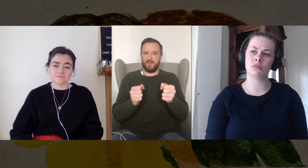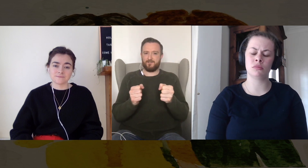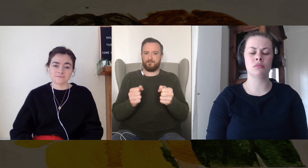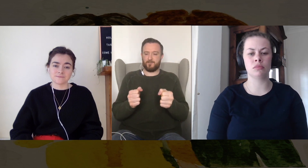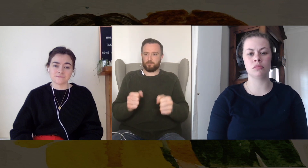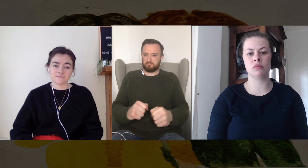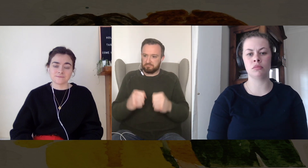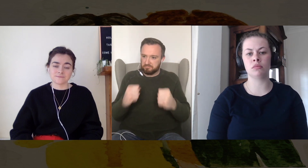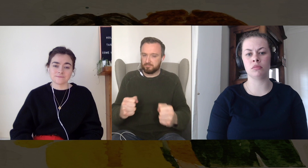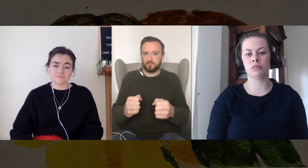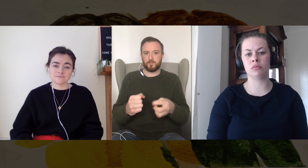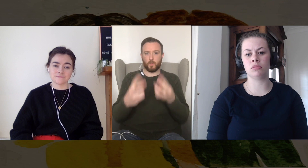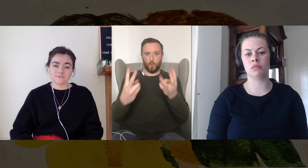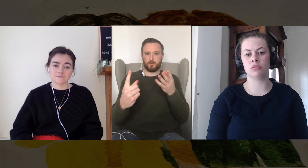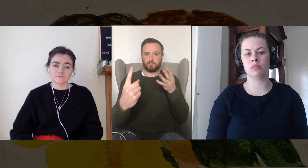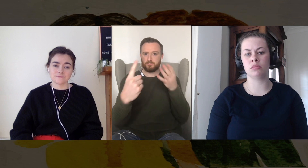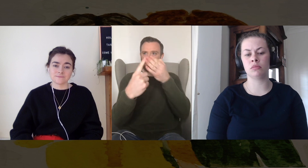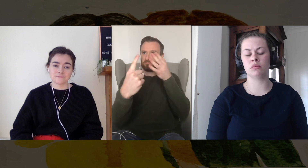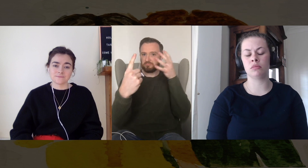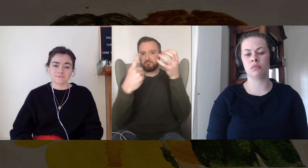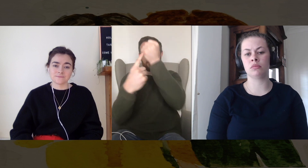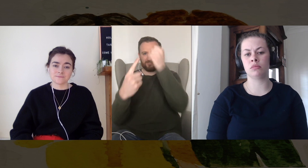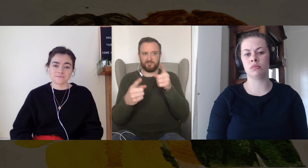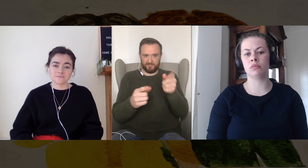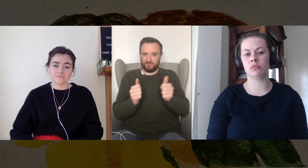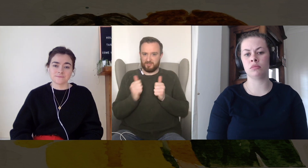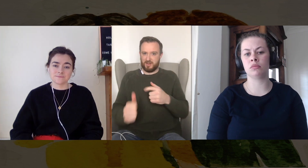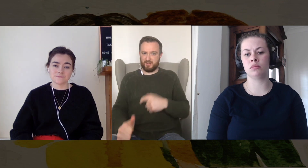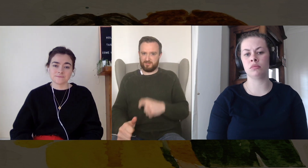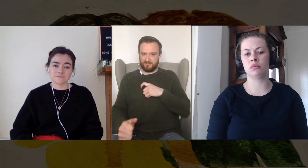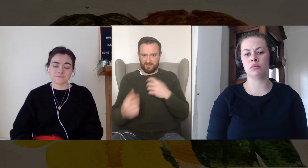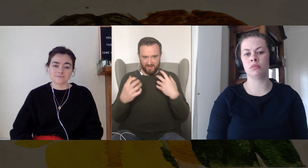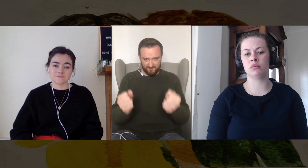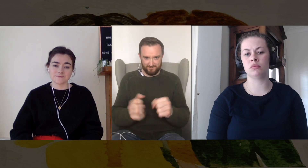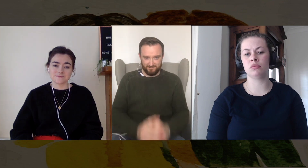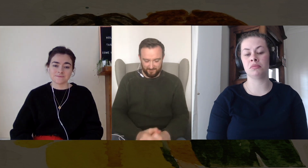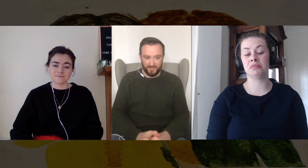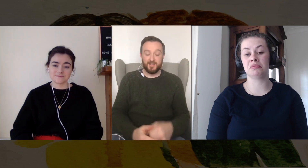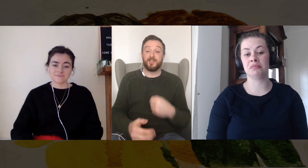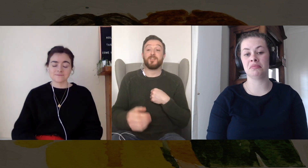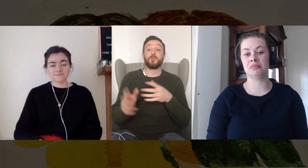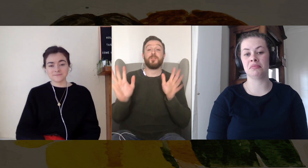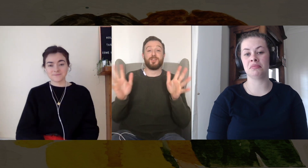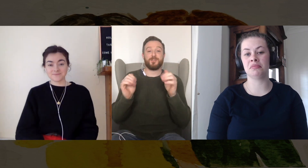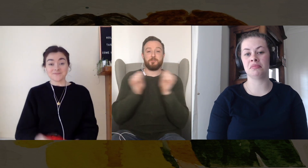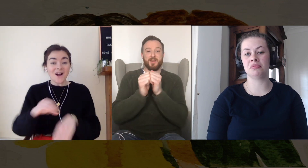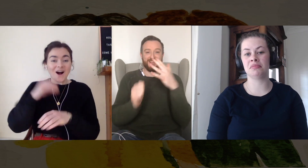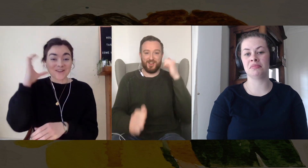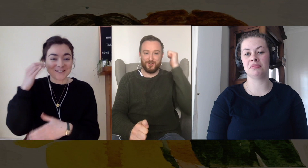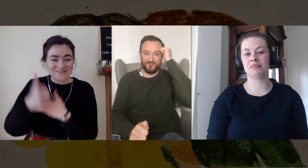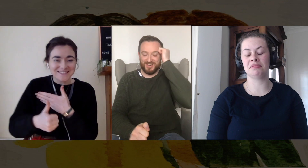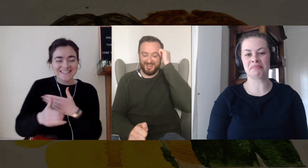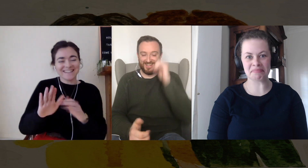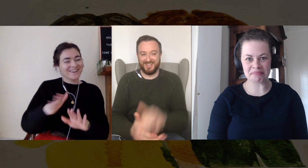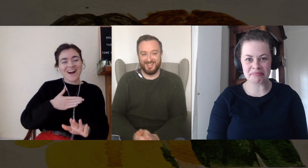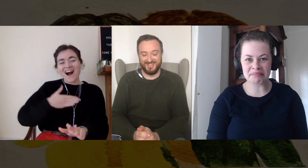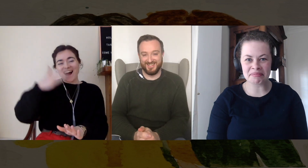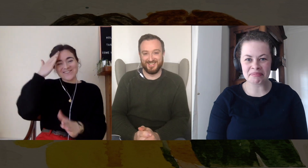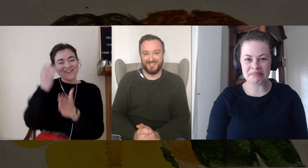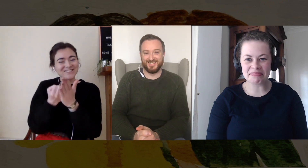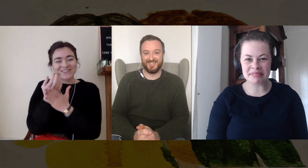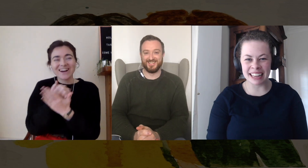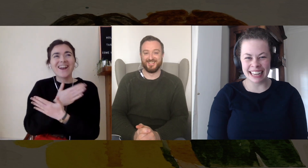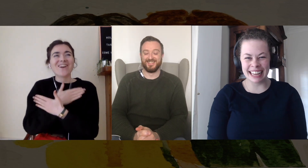me about her was she was the type of person who did everything she wanted to do. And when I look back now to when we met, so we met in